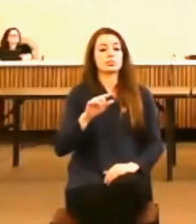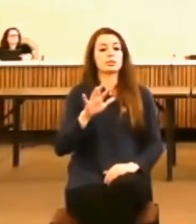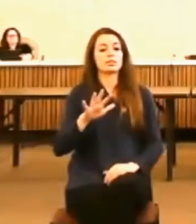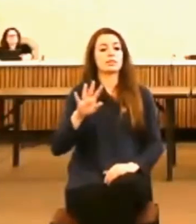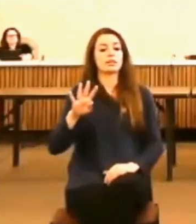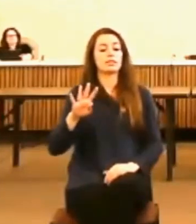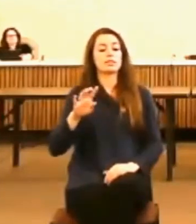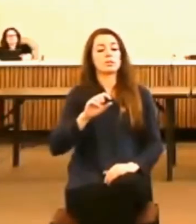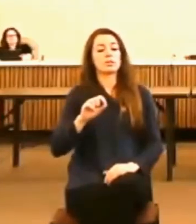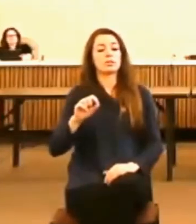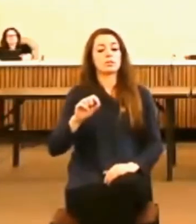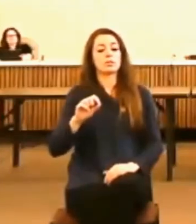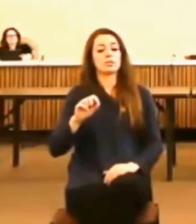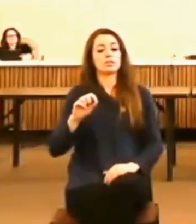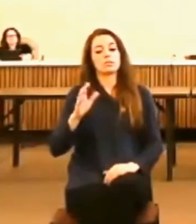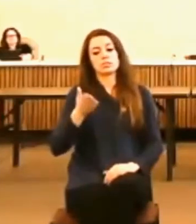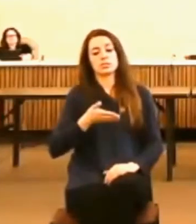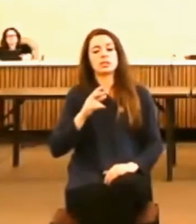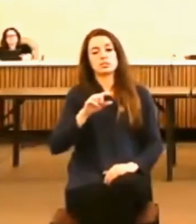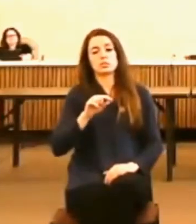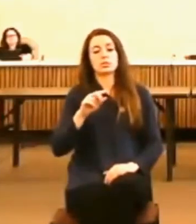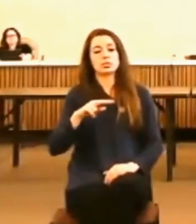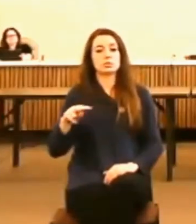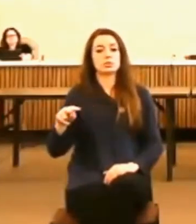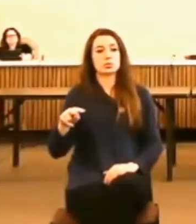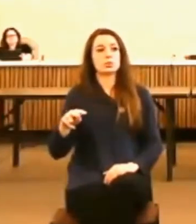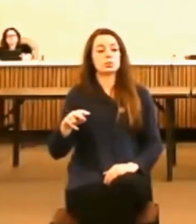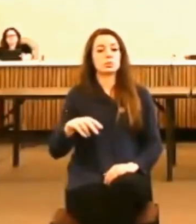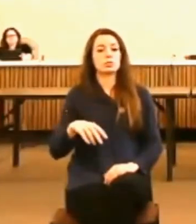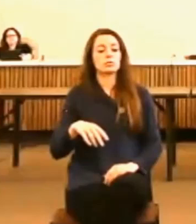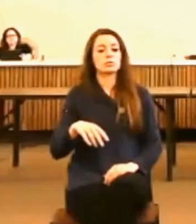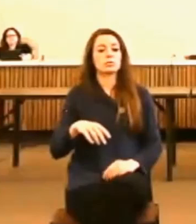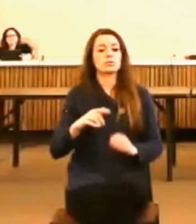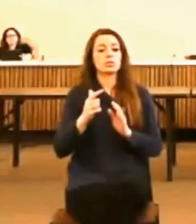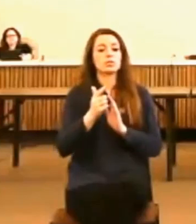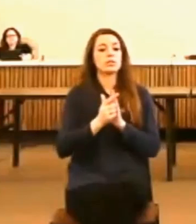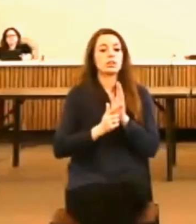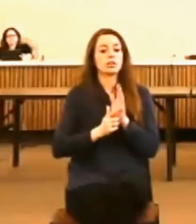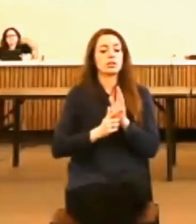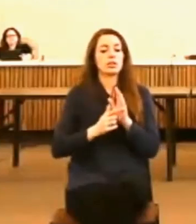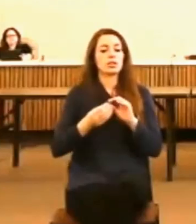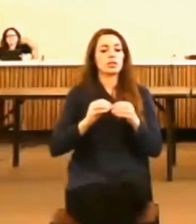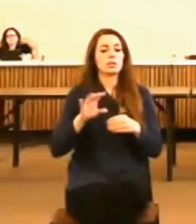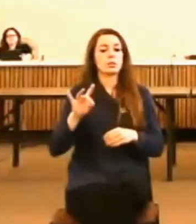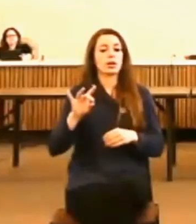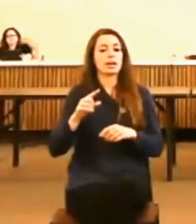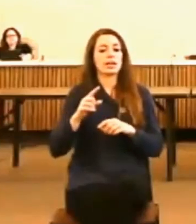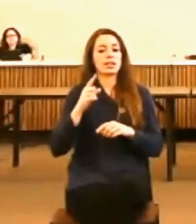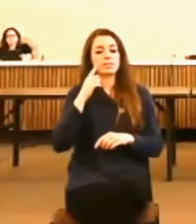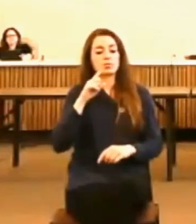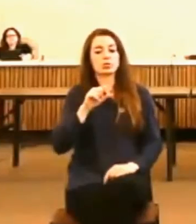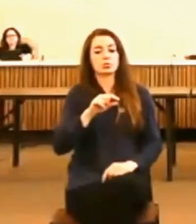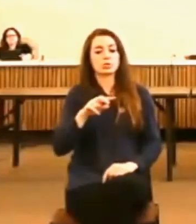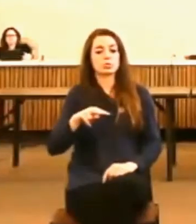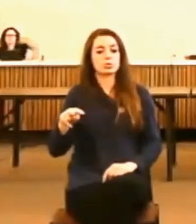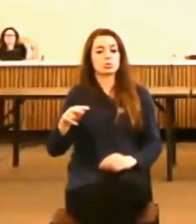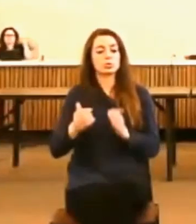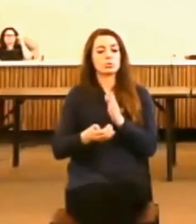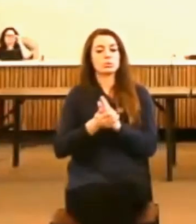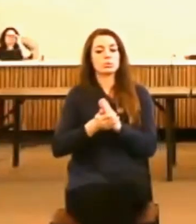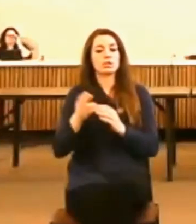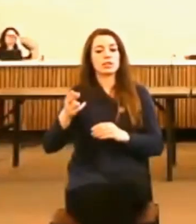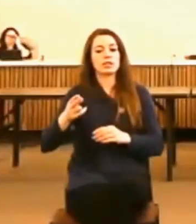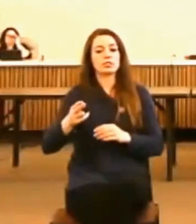intended results. All this creates an extremely toxic conglomerate in which it is difficult to